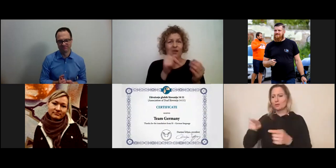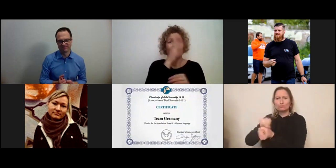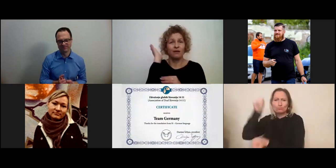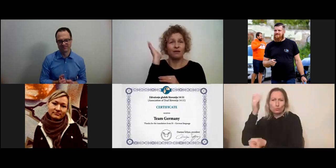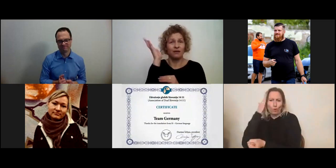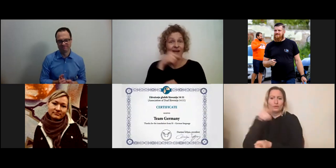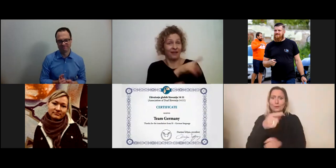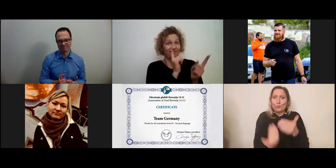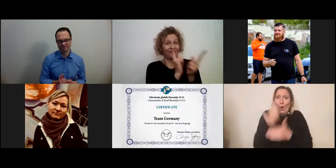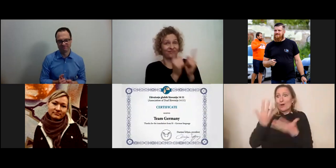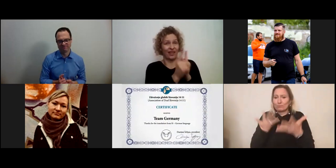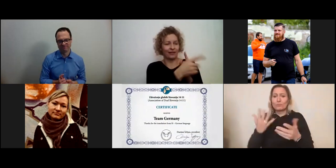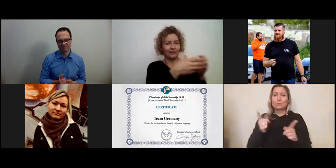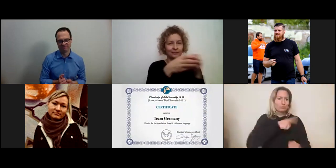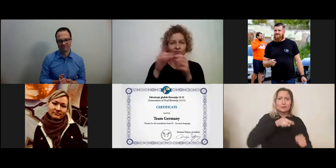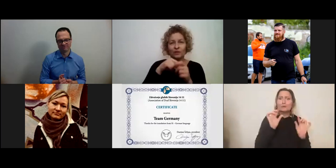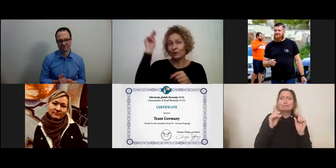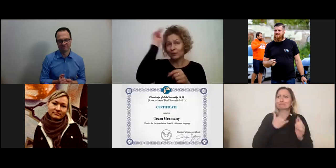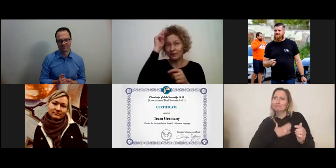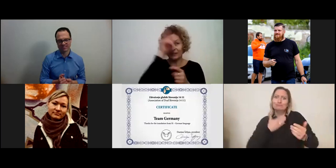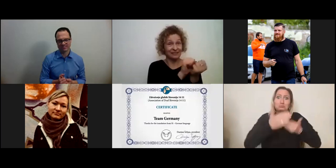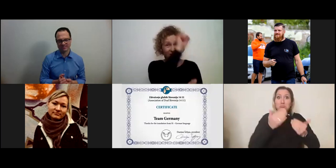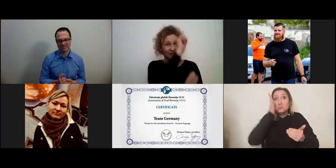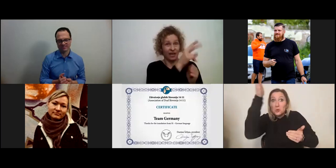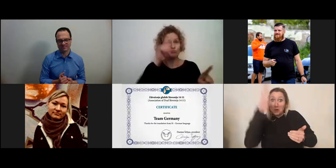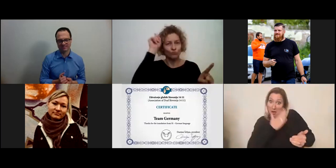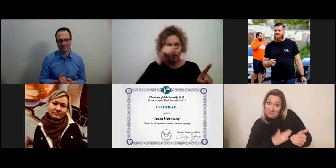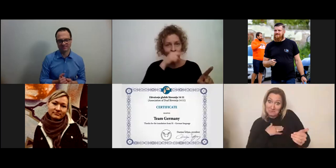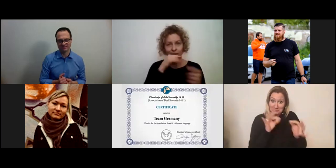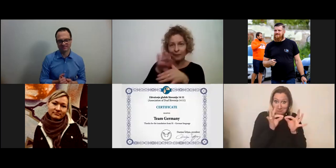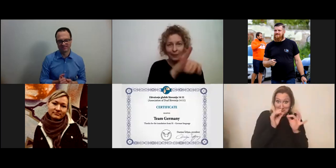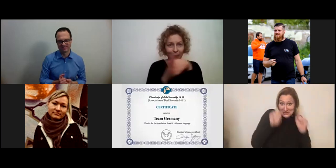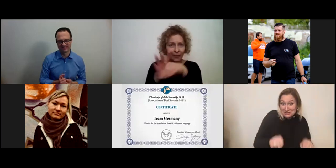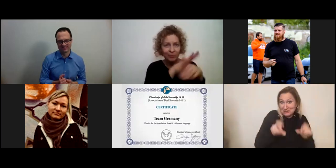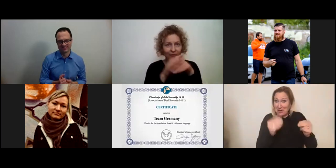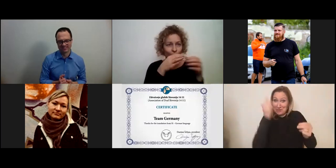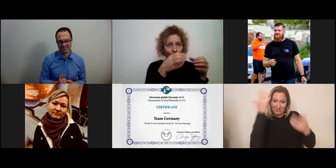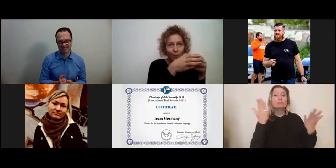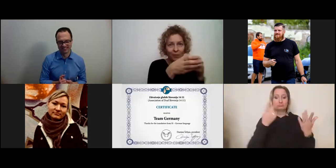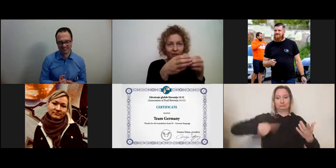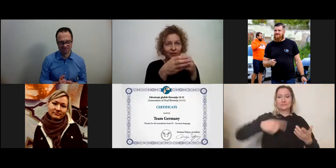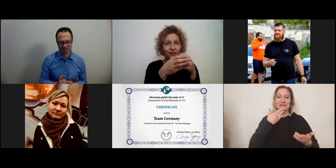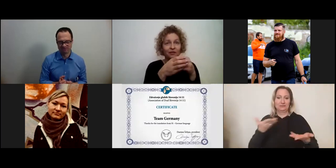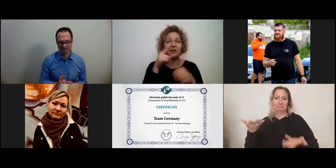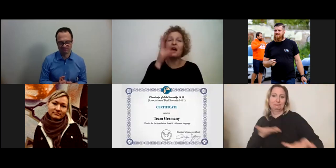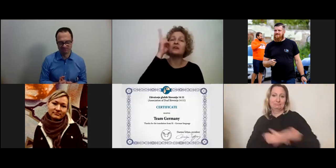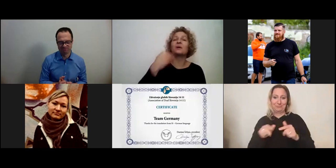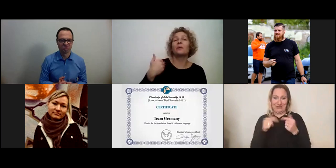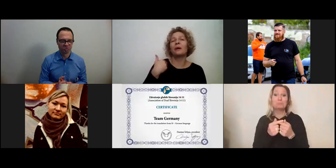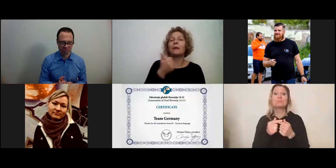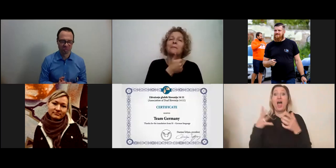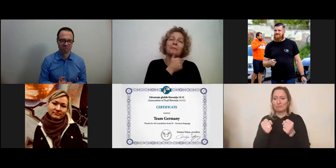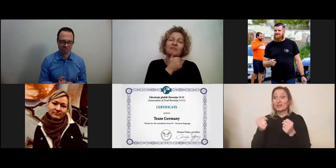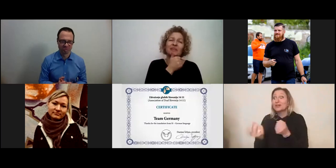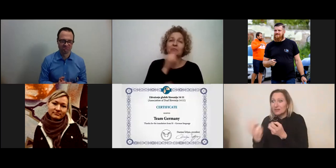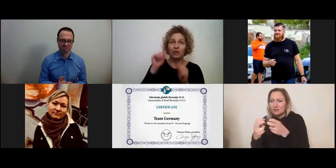interpreting from international sign languages, both certified deaf interpreters. Thank you for giving